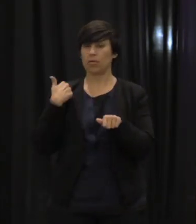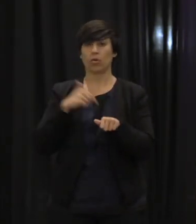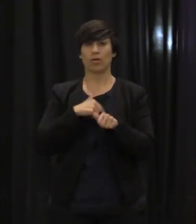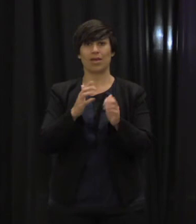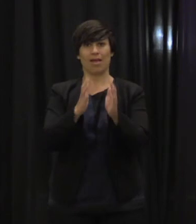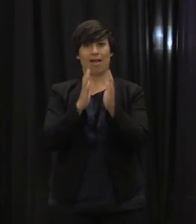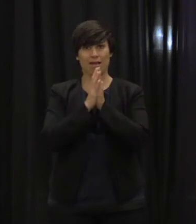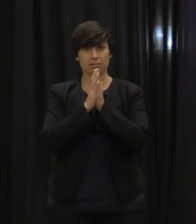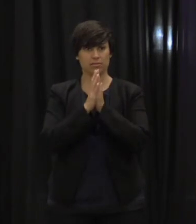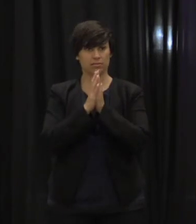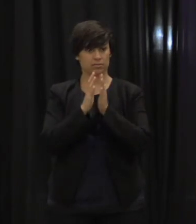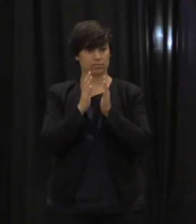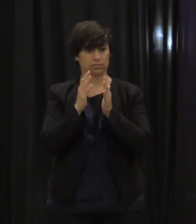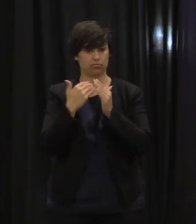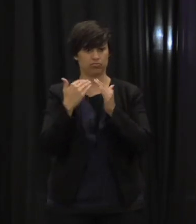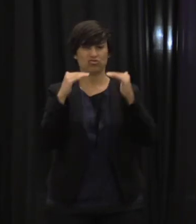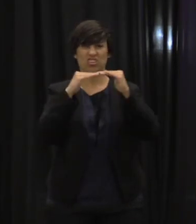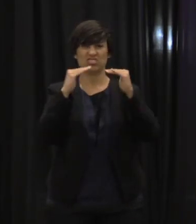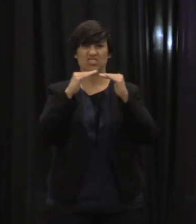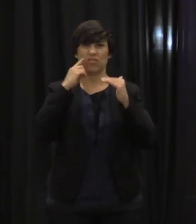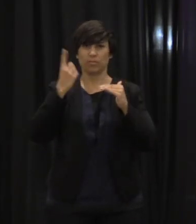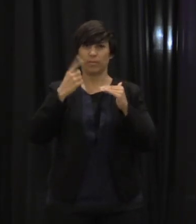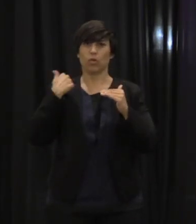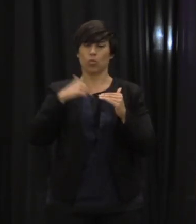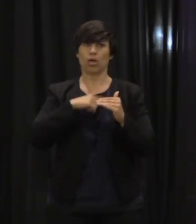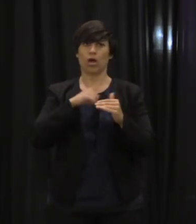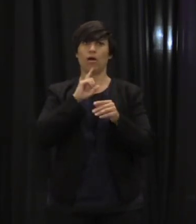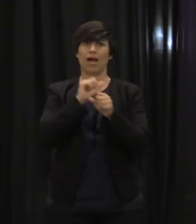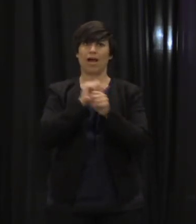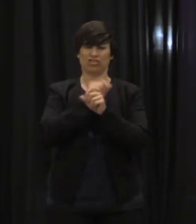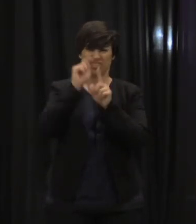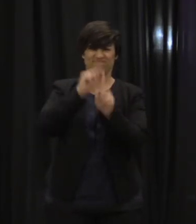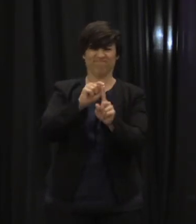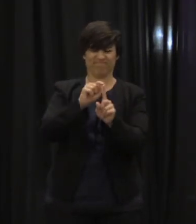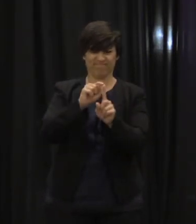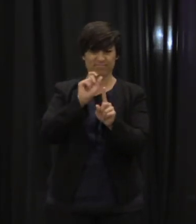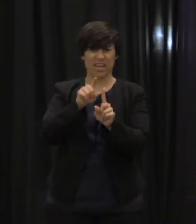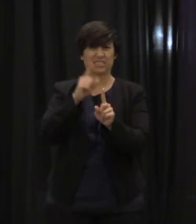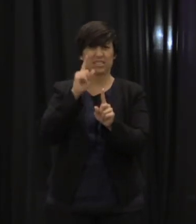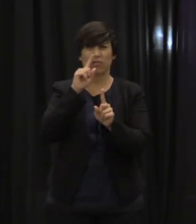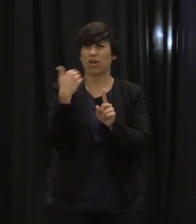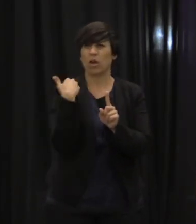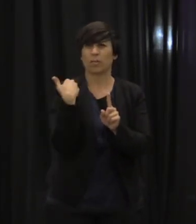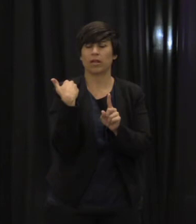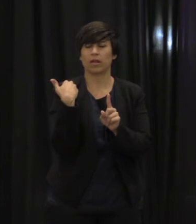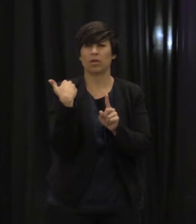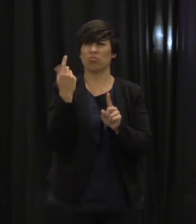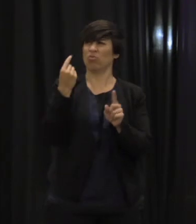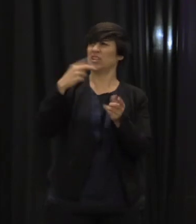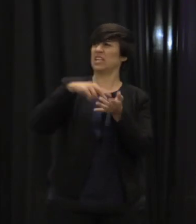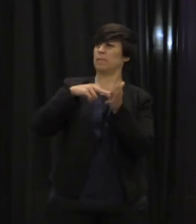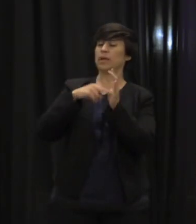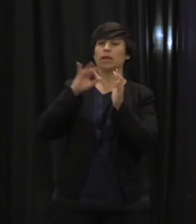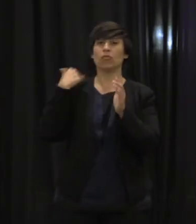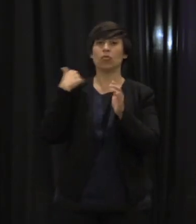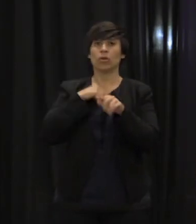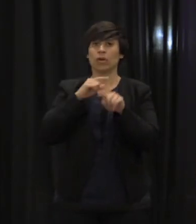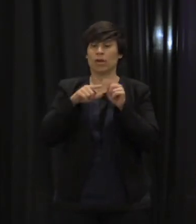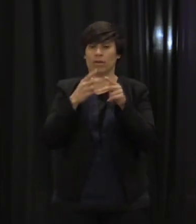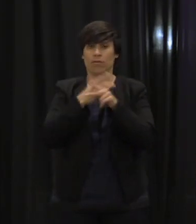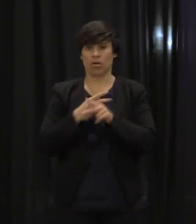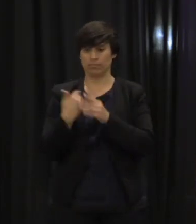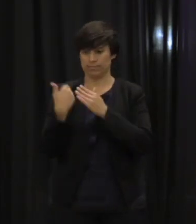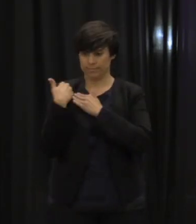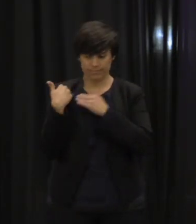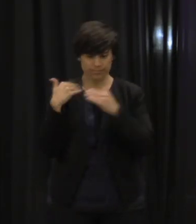justice around something, we're inevitably asking for accountability. What does that mean? Because if we can't even figure out what accountability